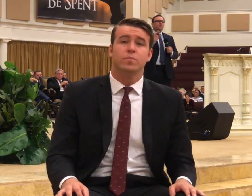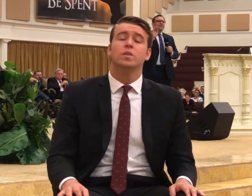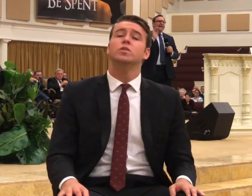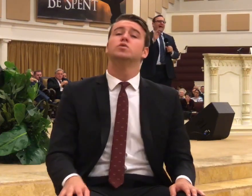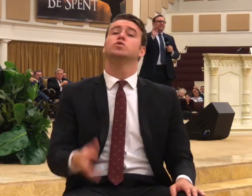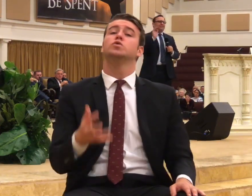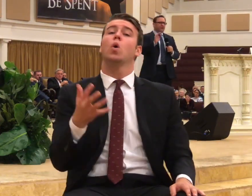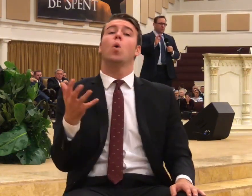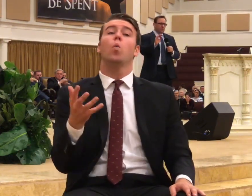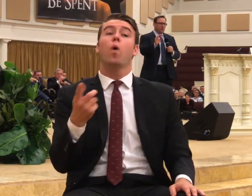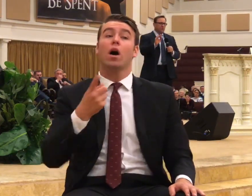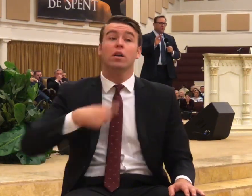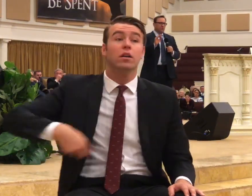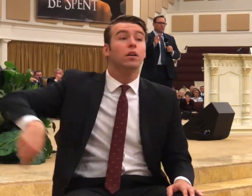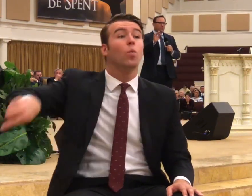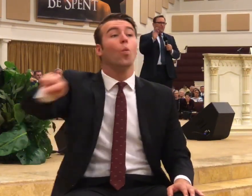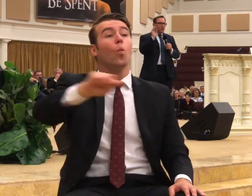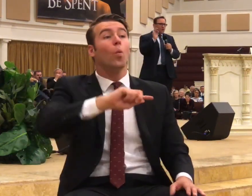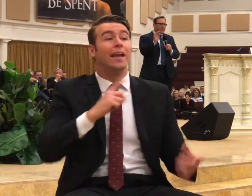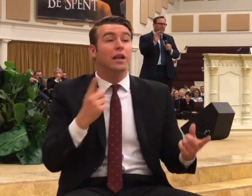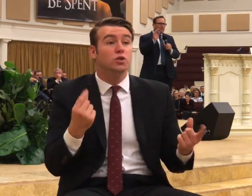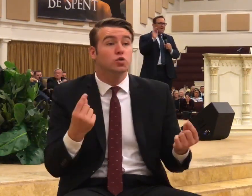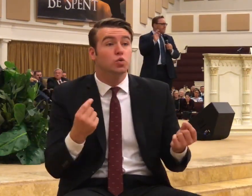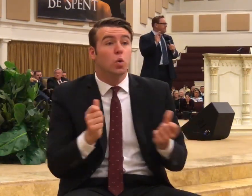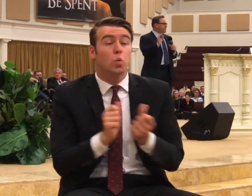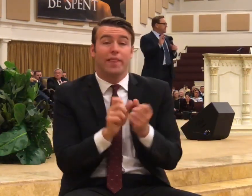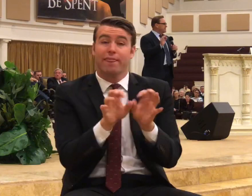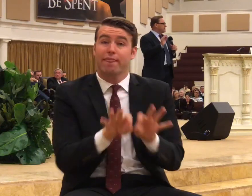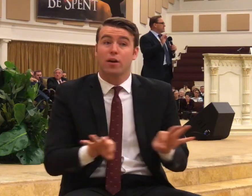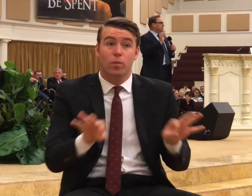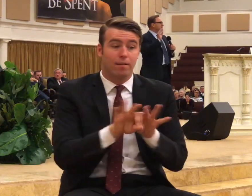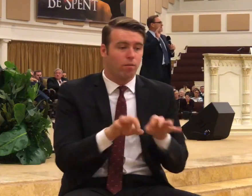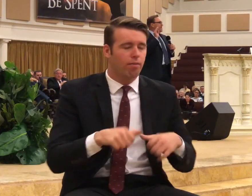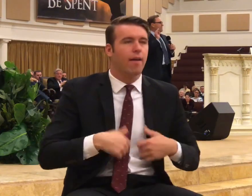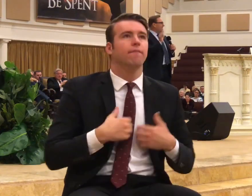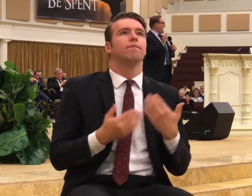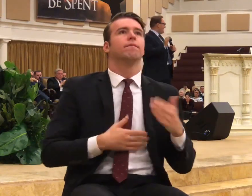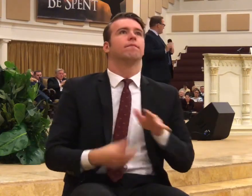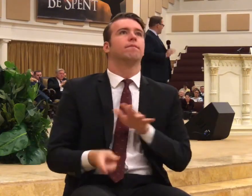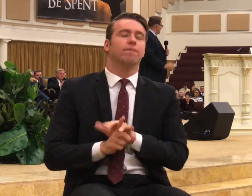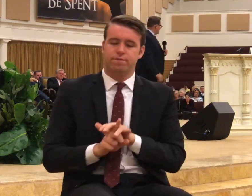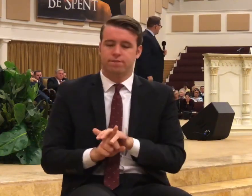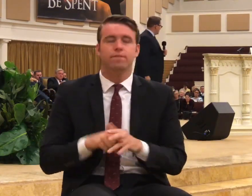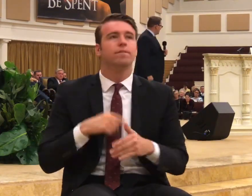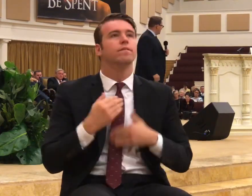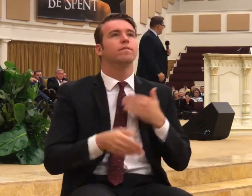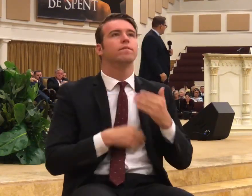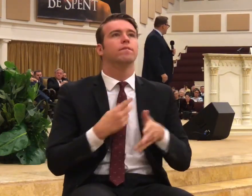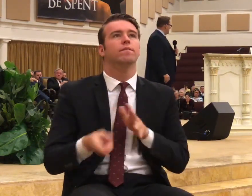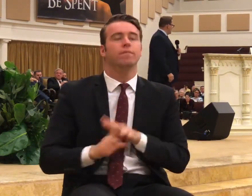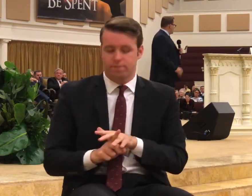What you and I do with the critical incidences of our lives